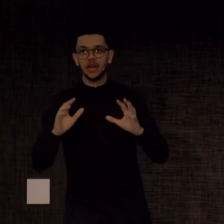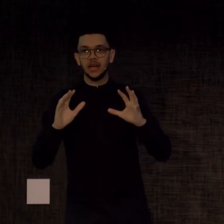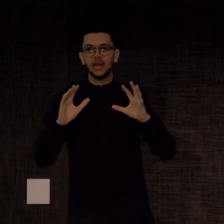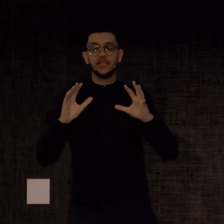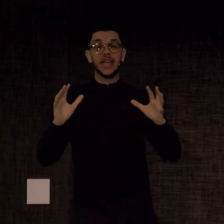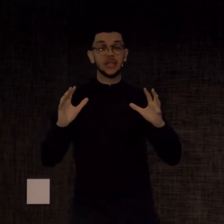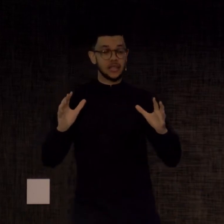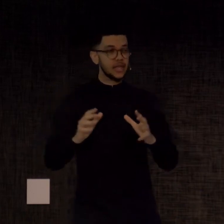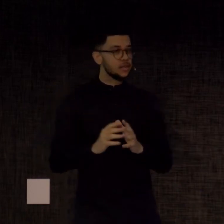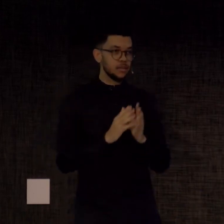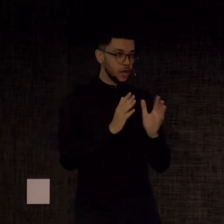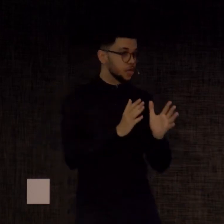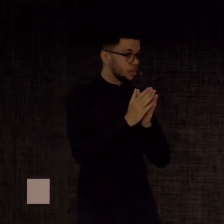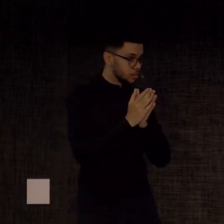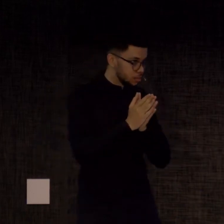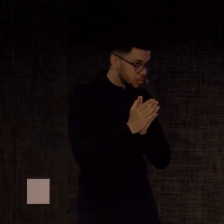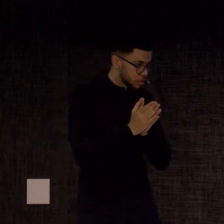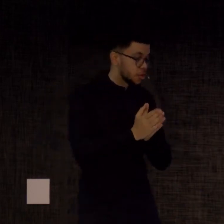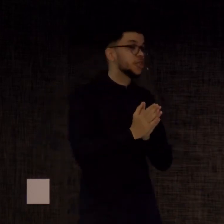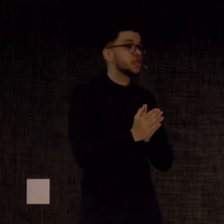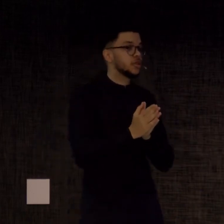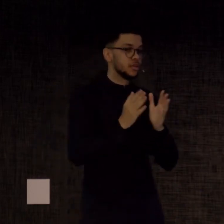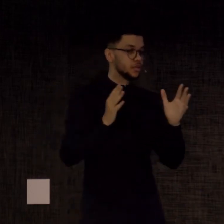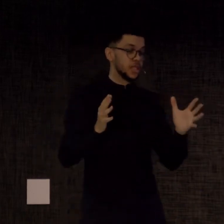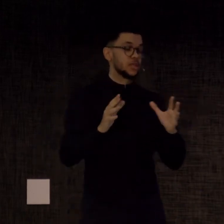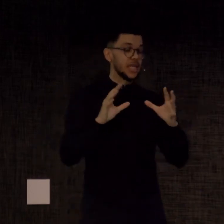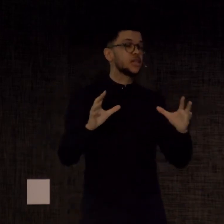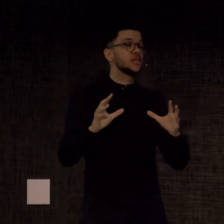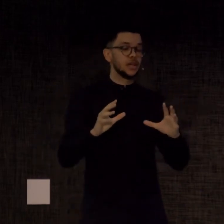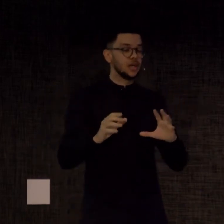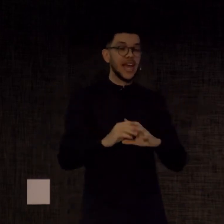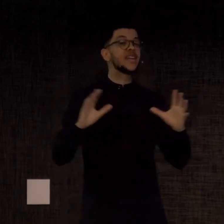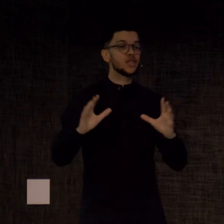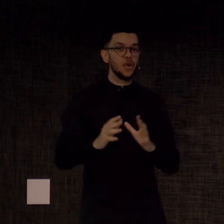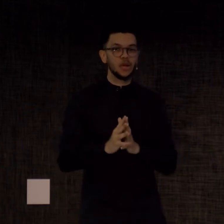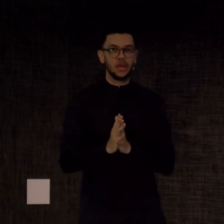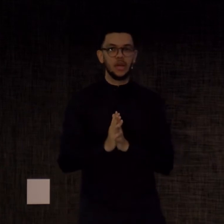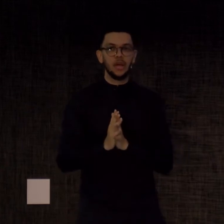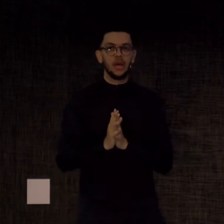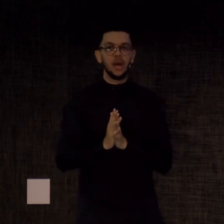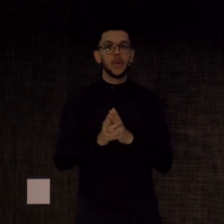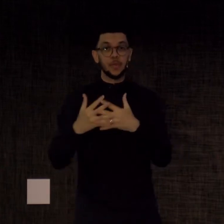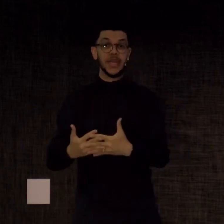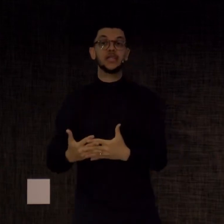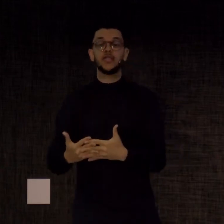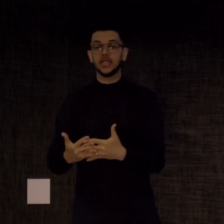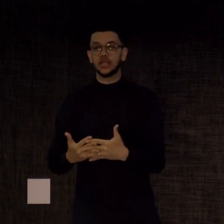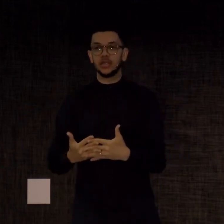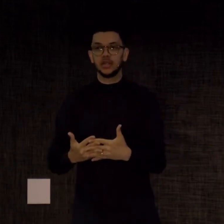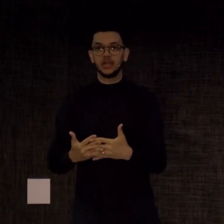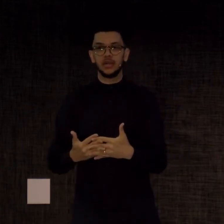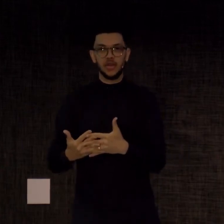even a failing state. Those are crucial risks that could end us all. But the biggest